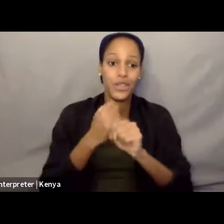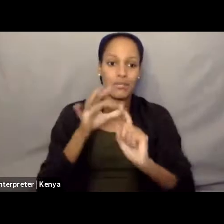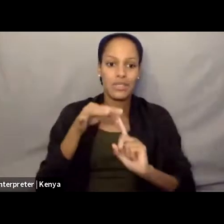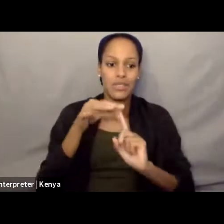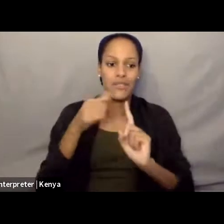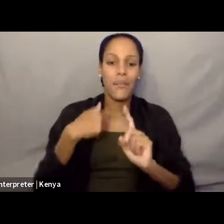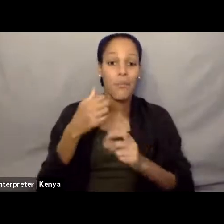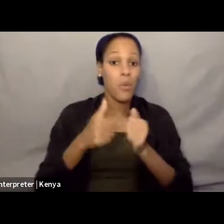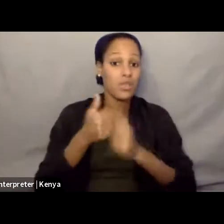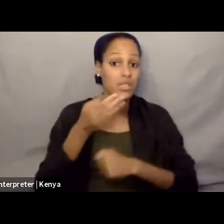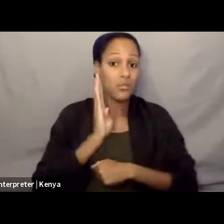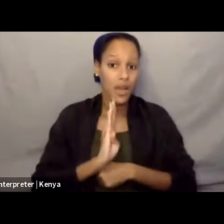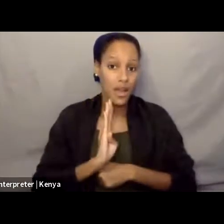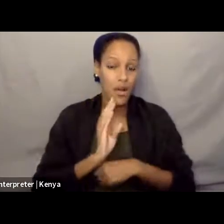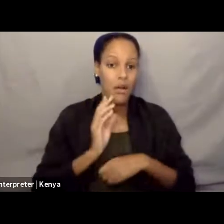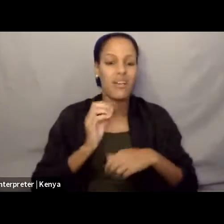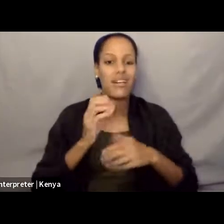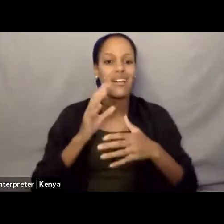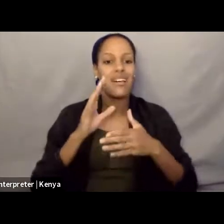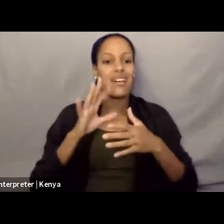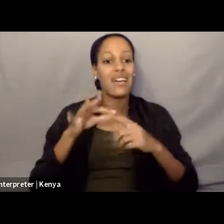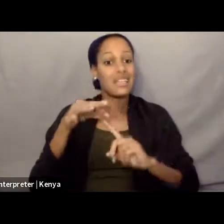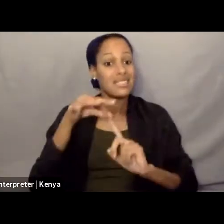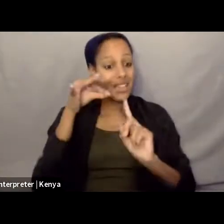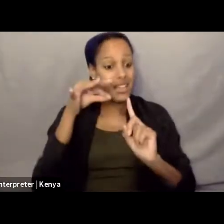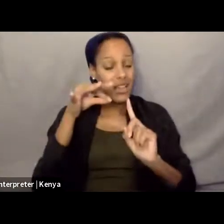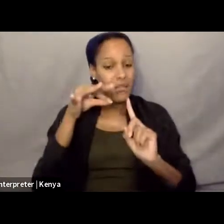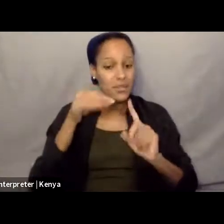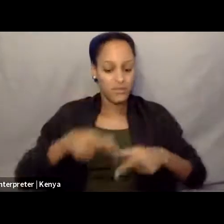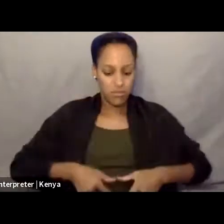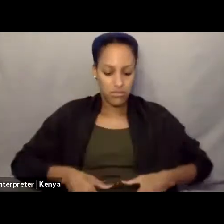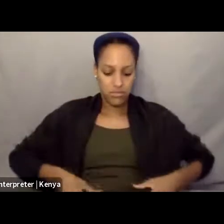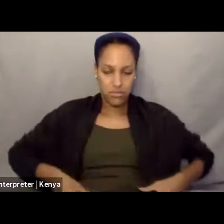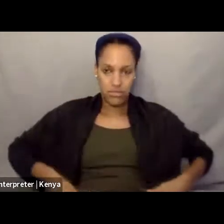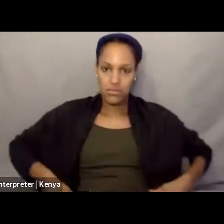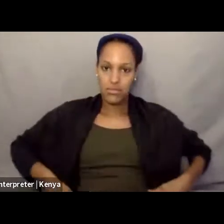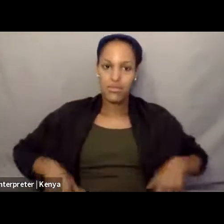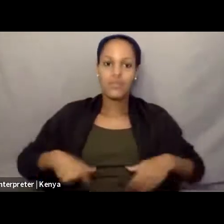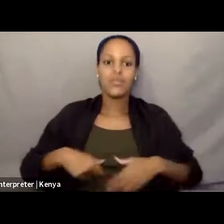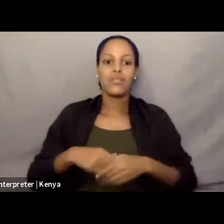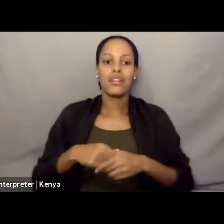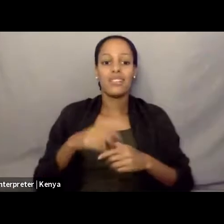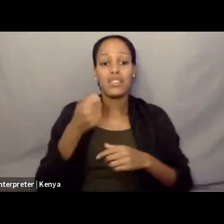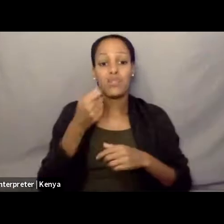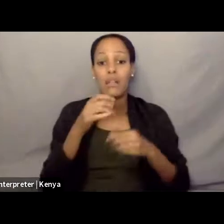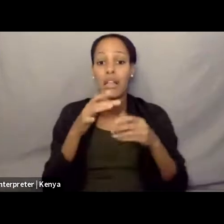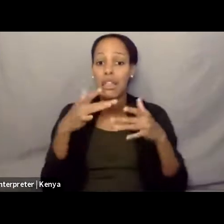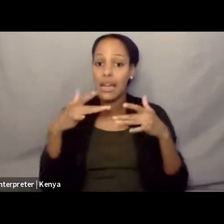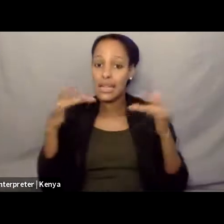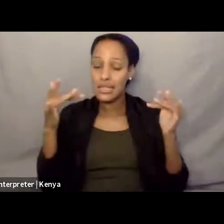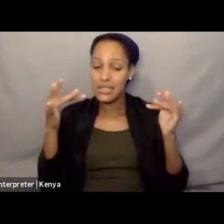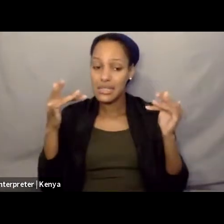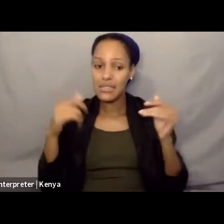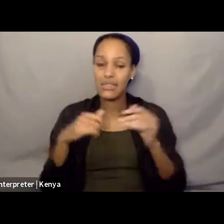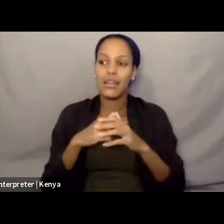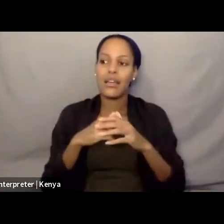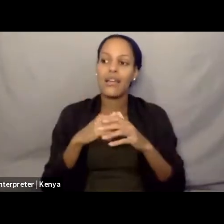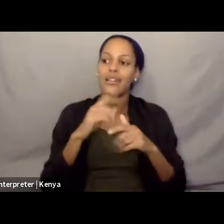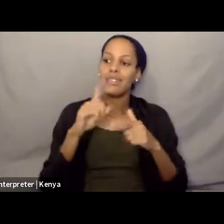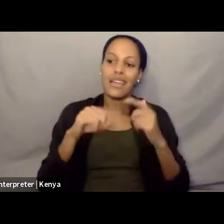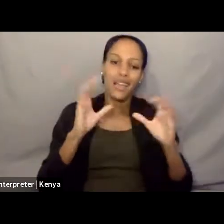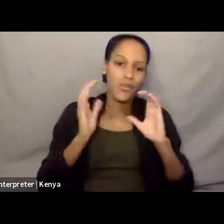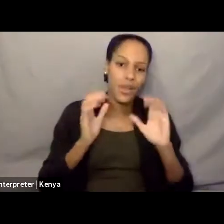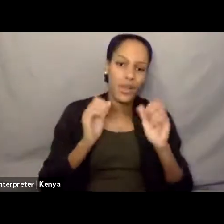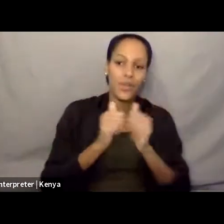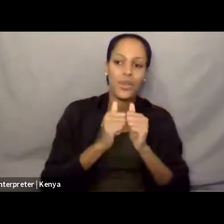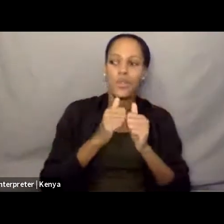brown, except for the stretch from my waist to my mid-thighs, which is a lighter shade, neither of them to be compared to a food